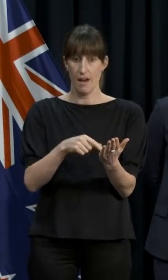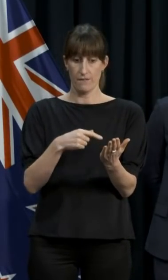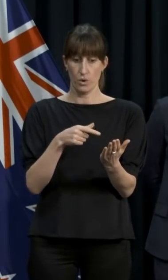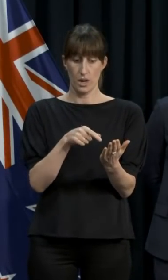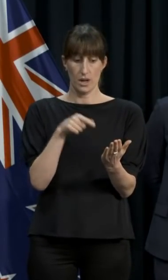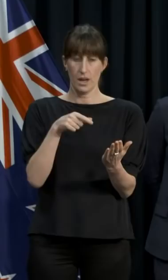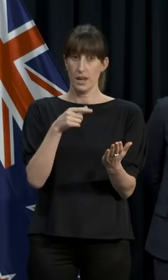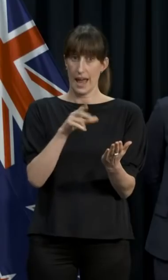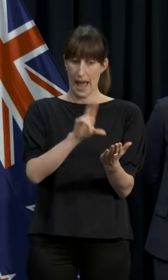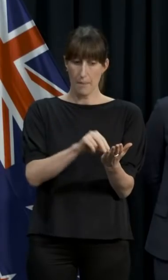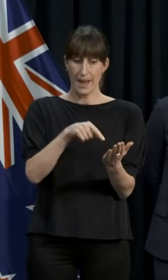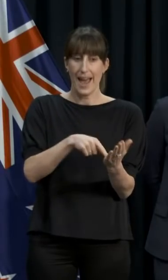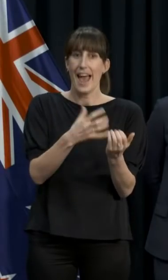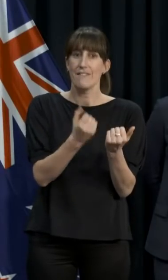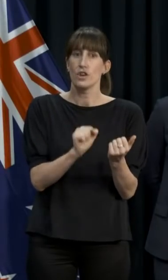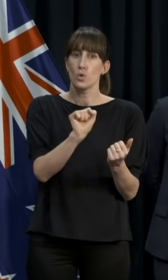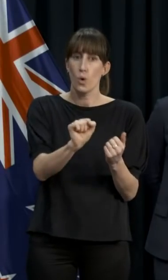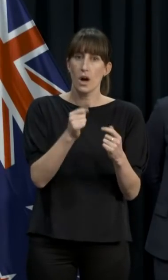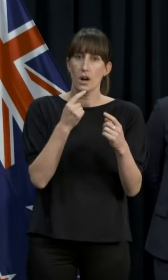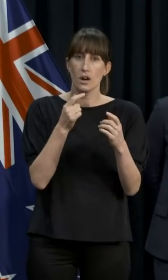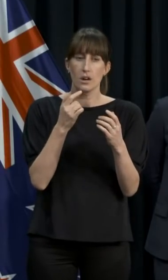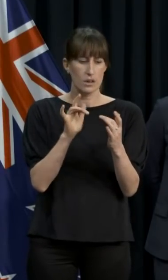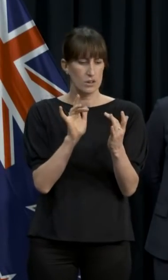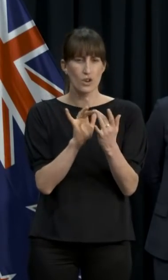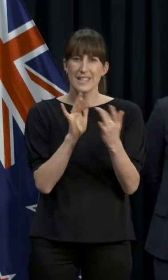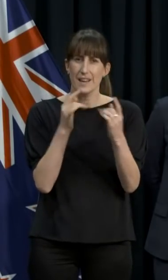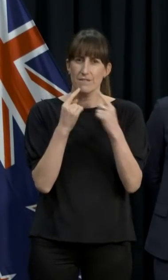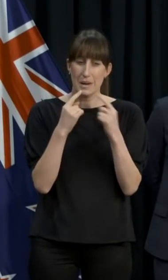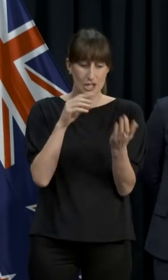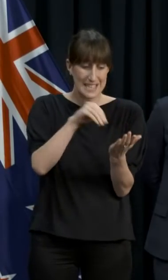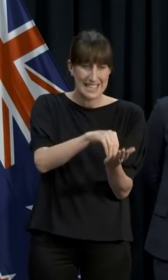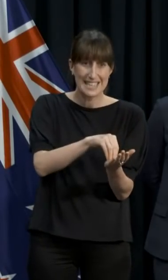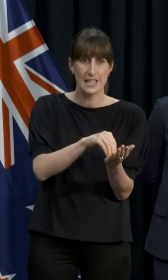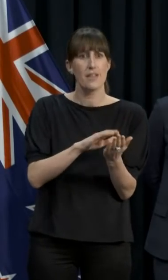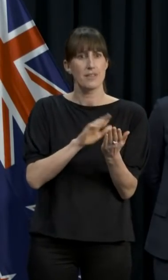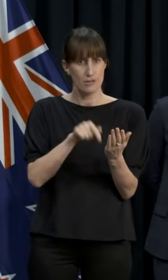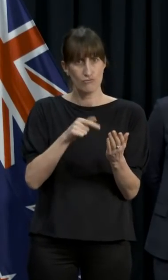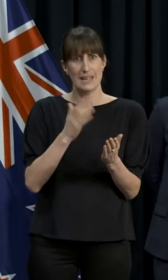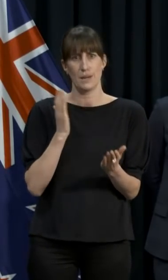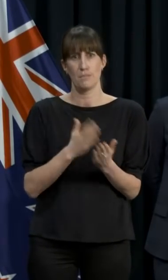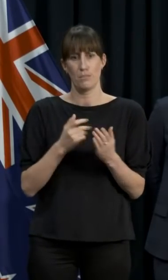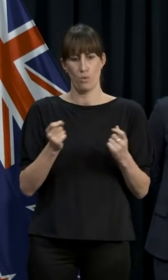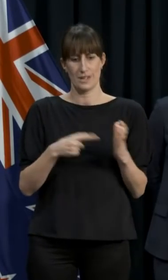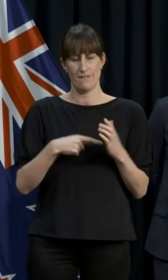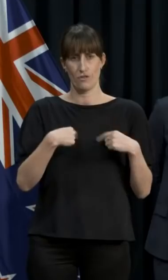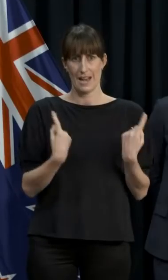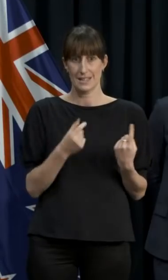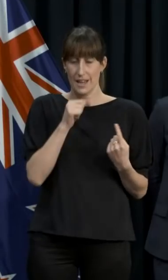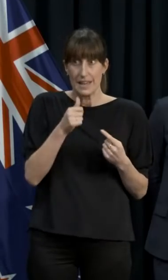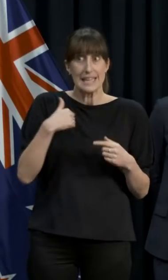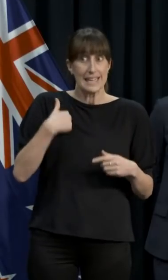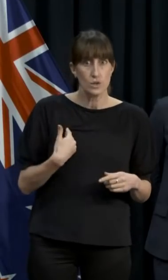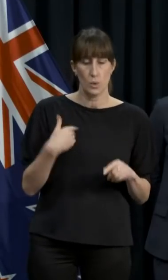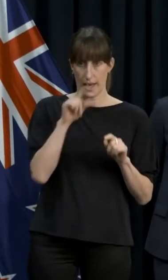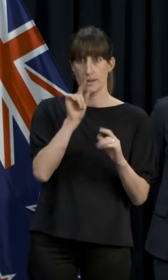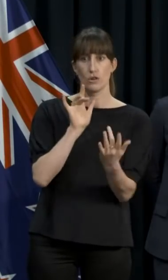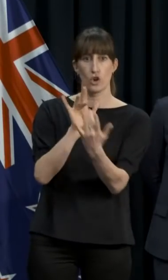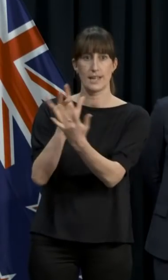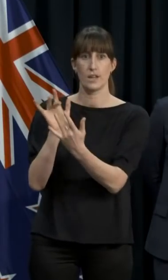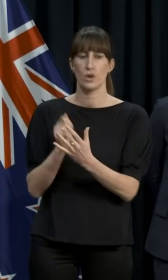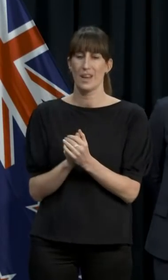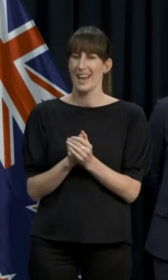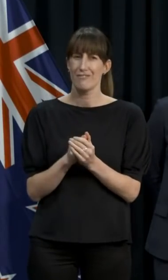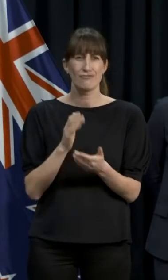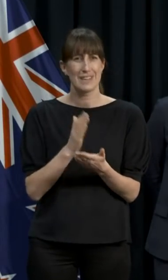being able to hold those and be able to contact you quickly should we need is extremely important. And it's no trouble to just scan the app and